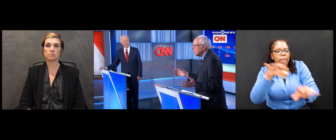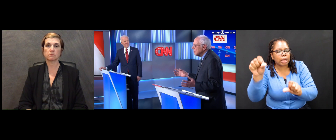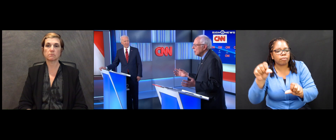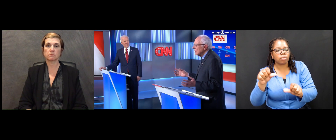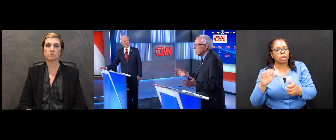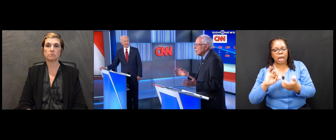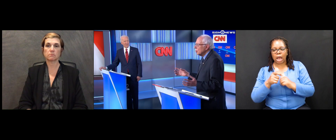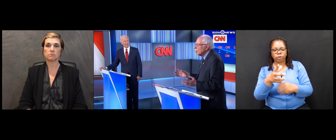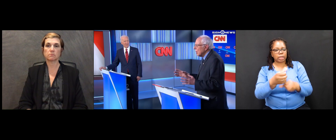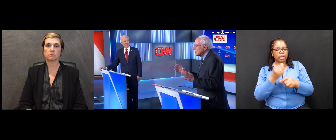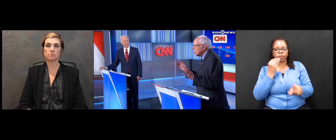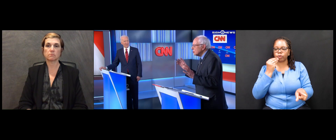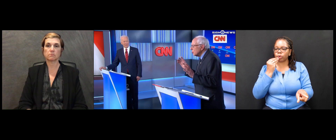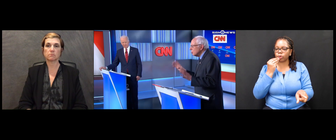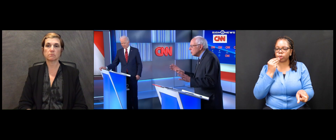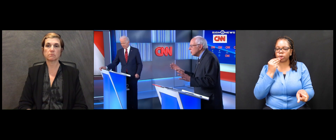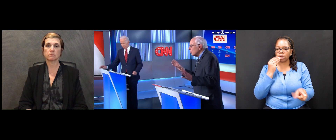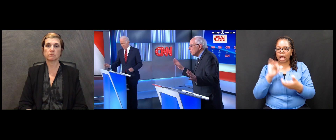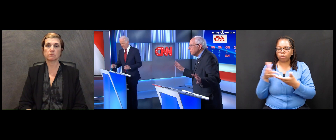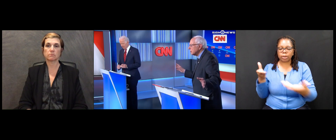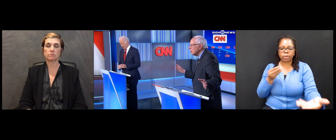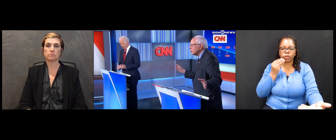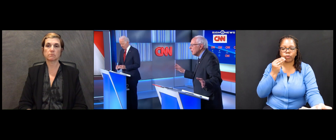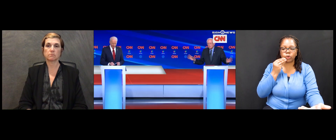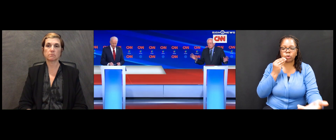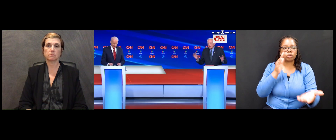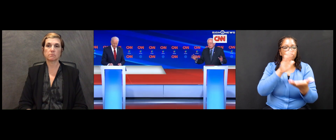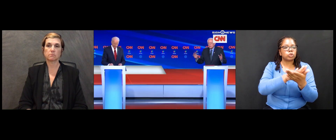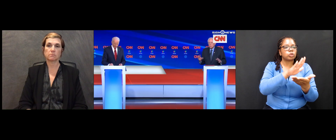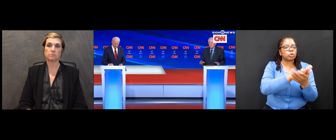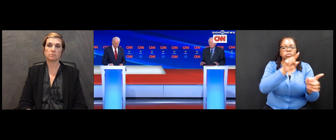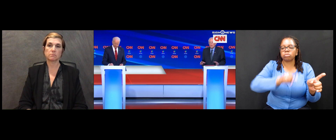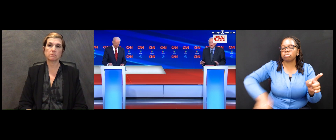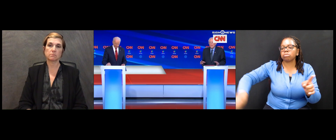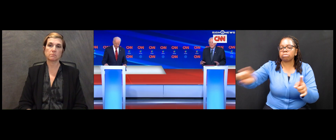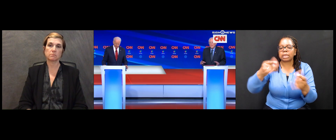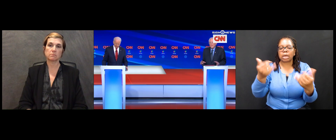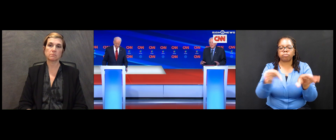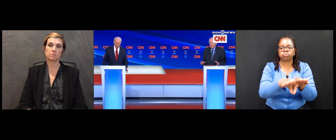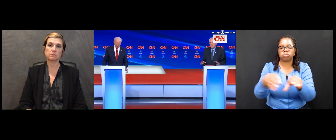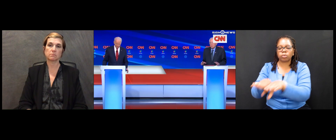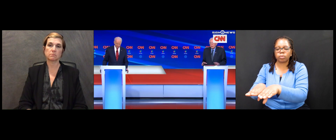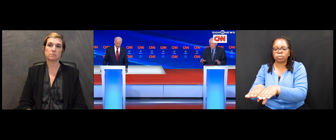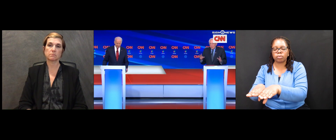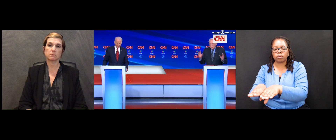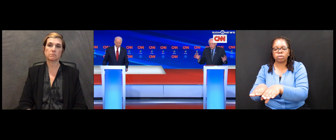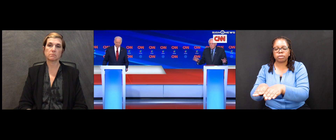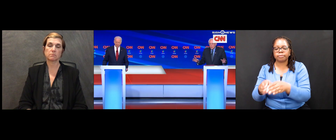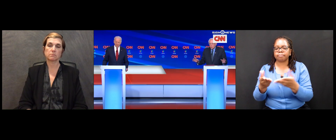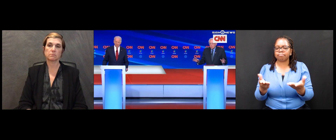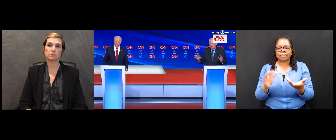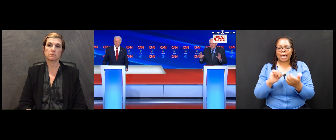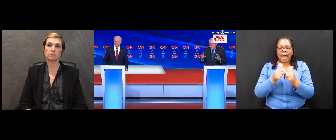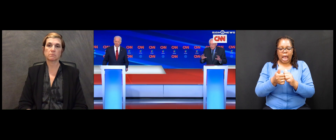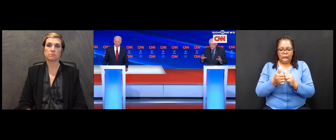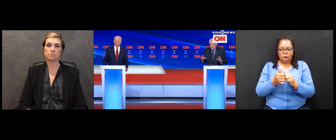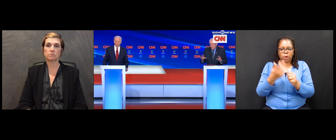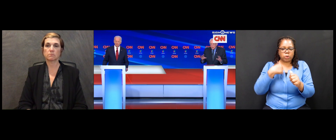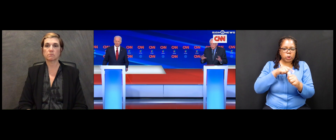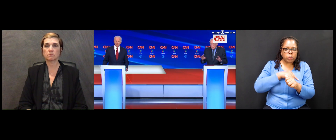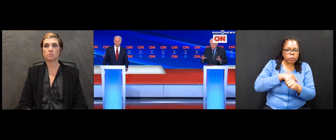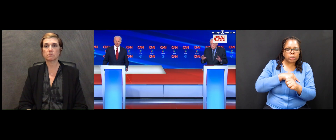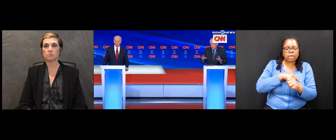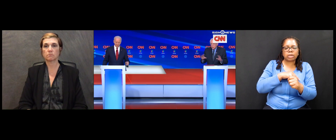get food to them? You got schools all over this country now being shut down, okay? How are we going to make sure that the